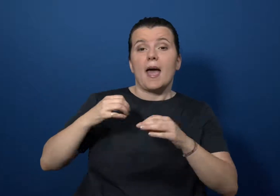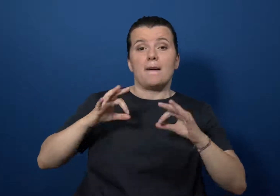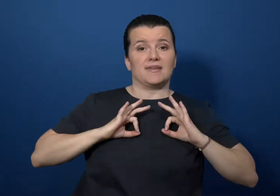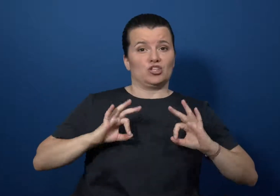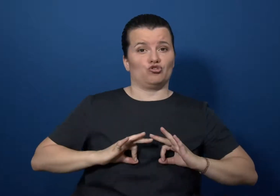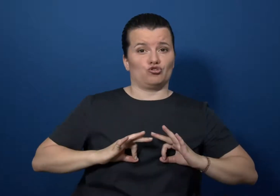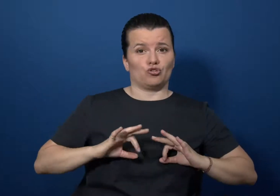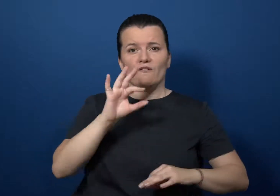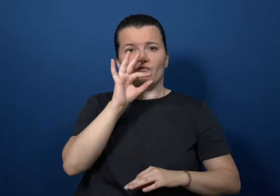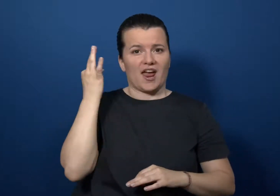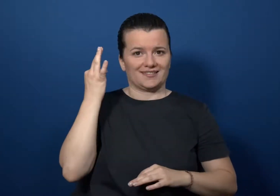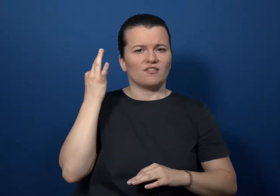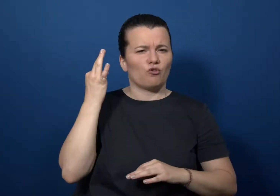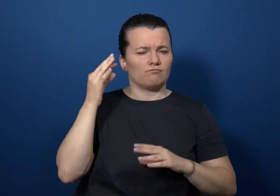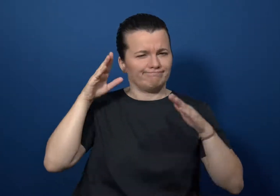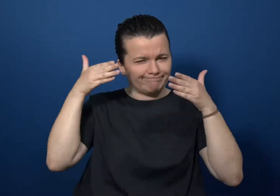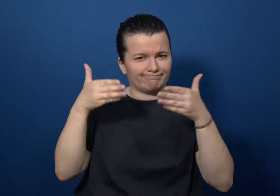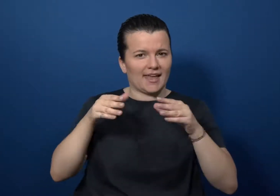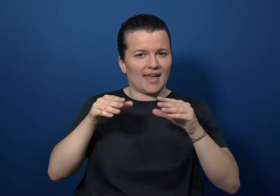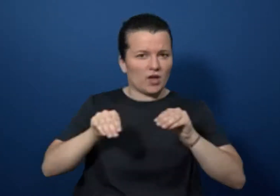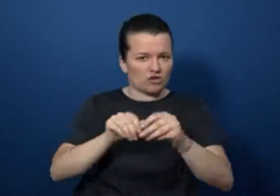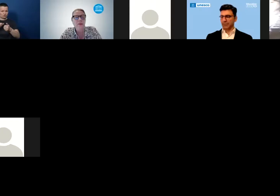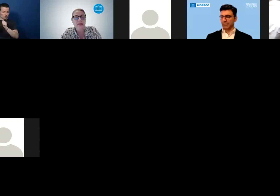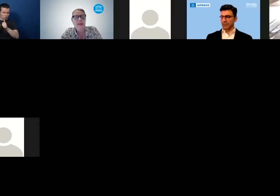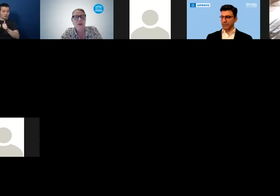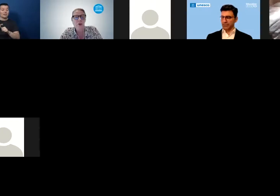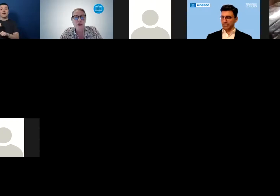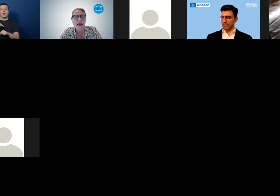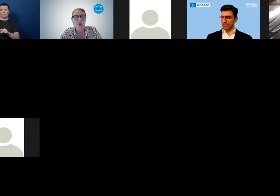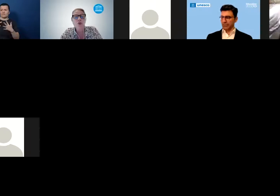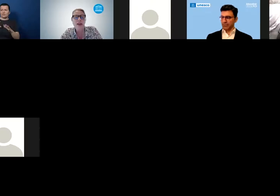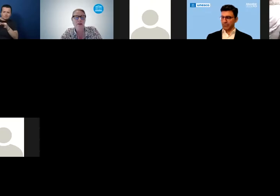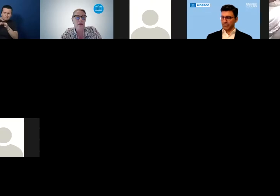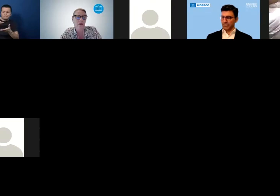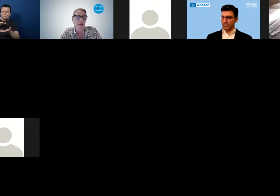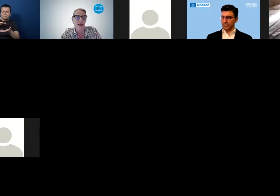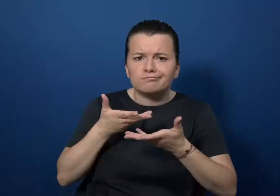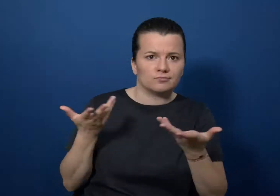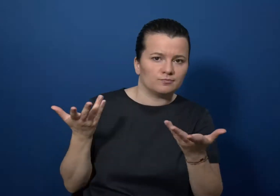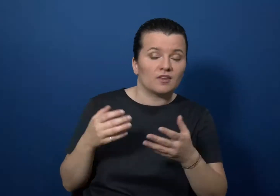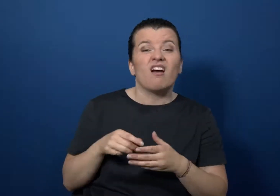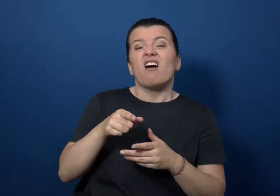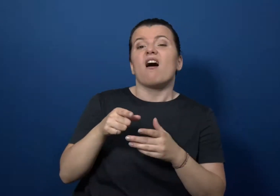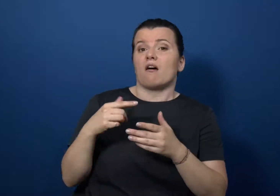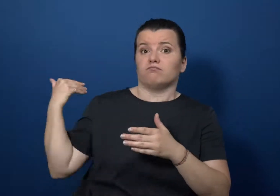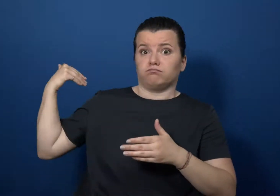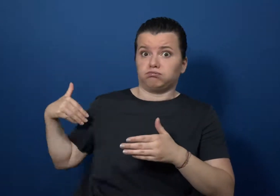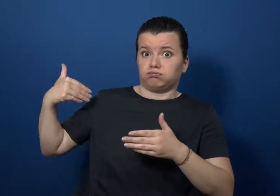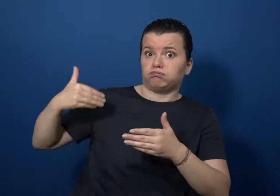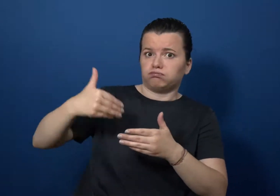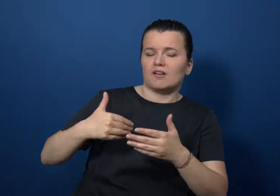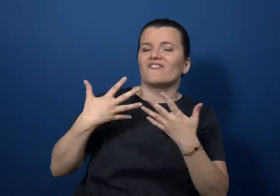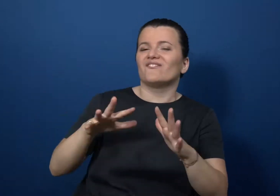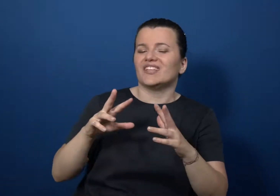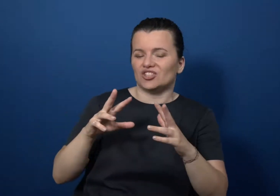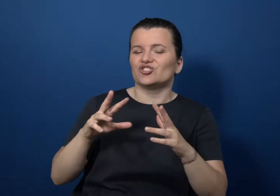and Sports. Now, these meetings seek to share new evidence and stimulate debates and